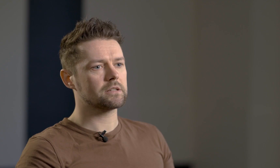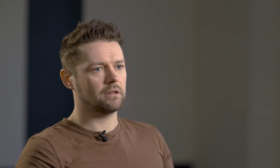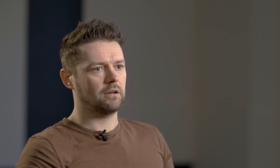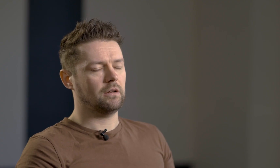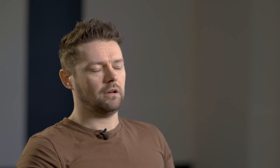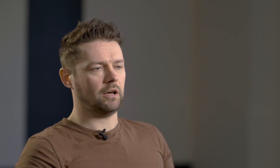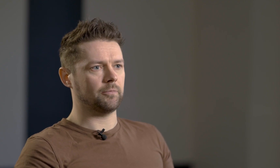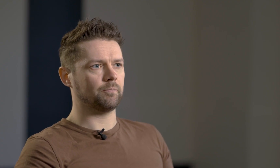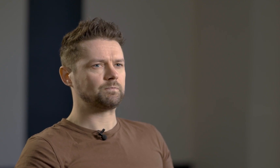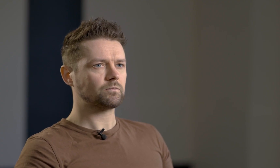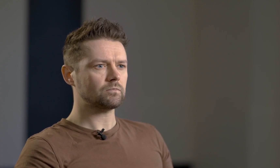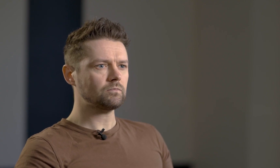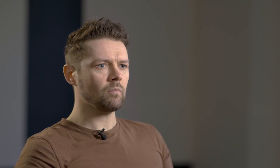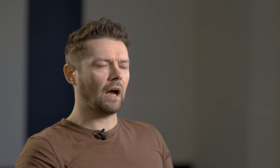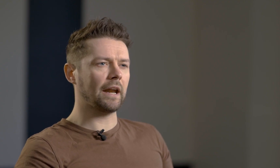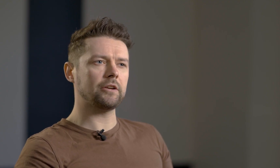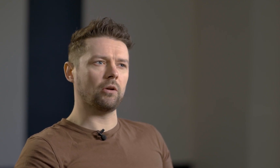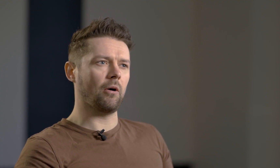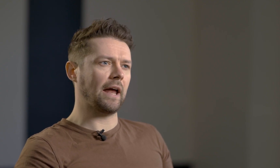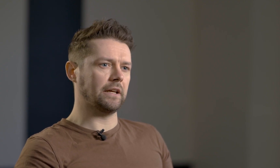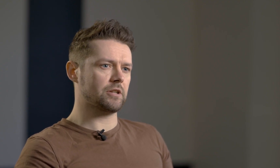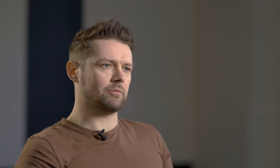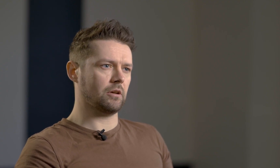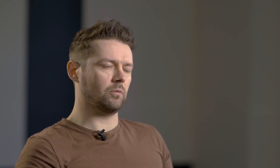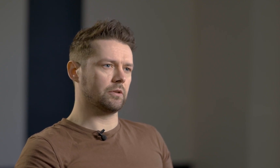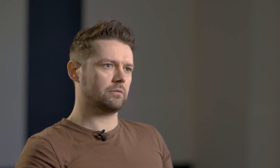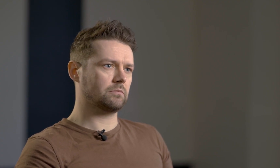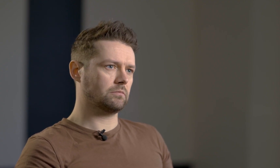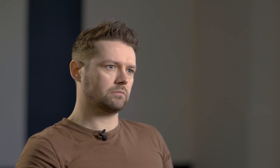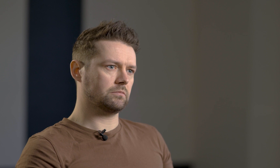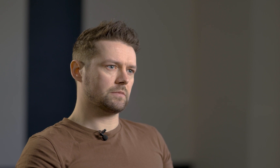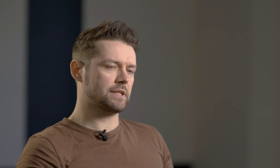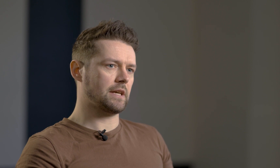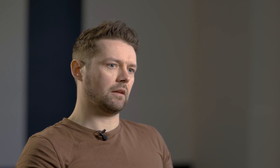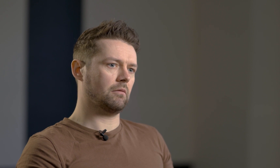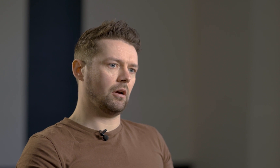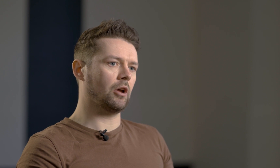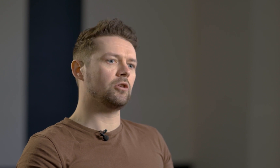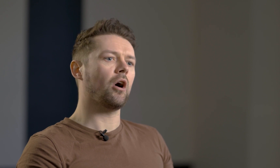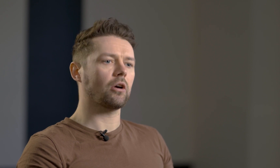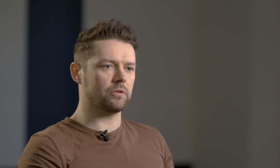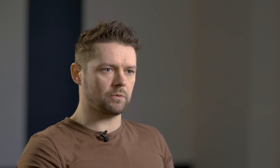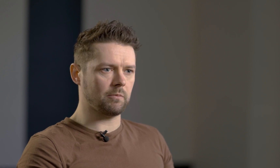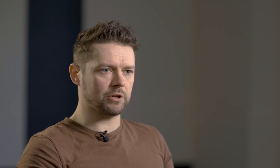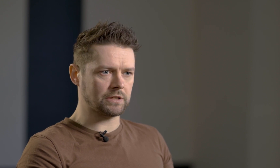basics. And I don't know any interpreter who would sit and not go to an